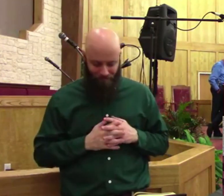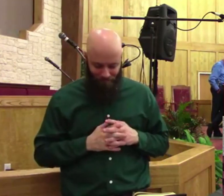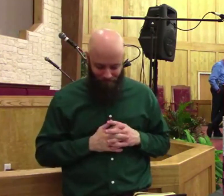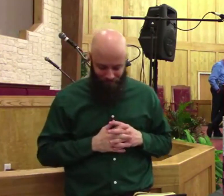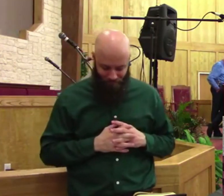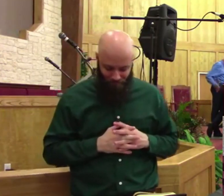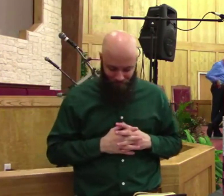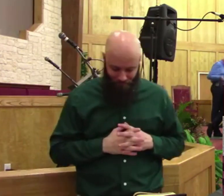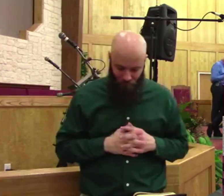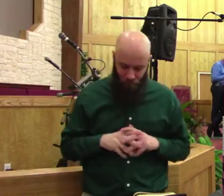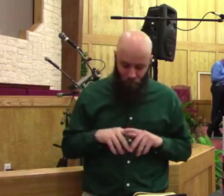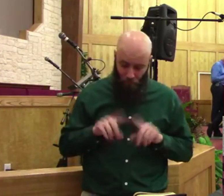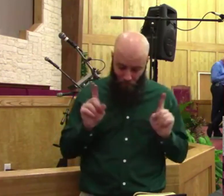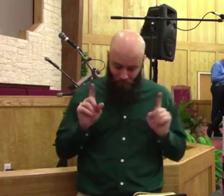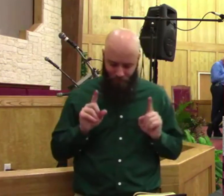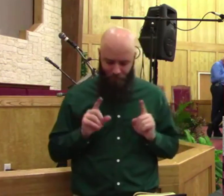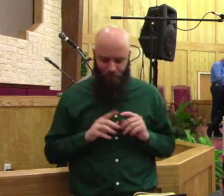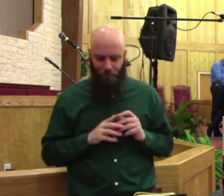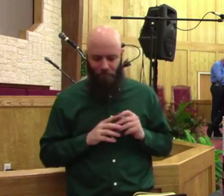But